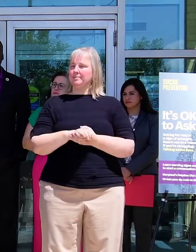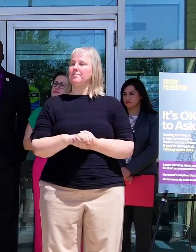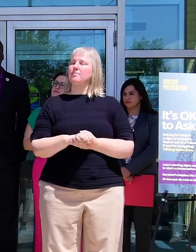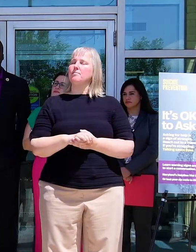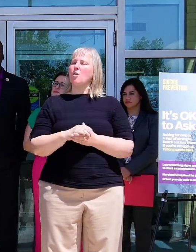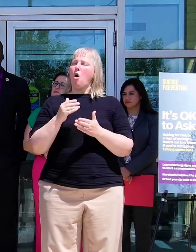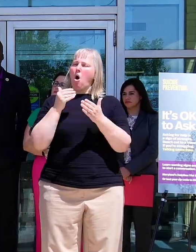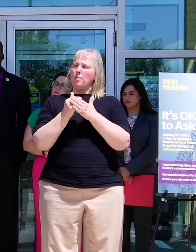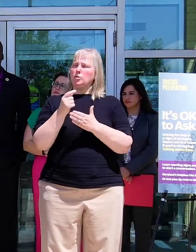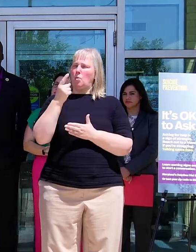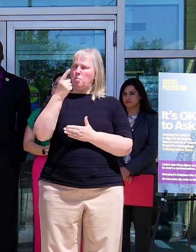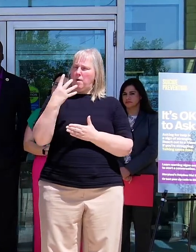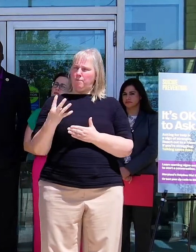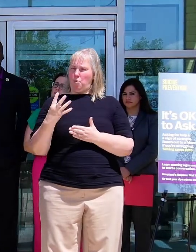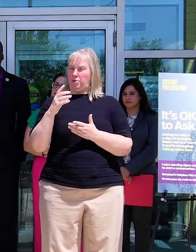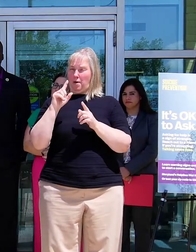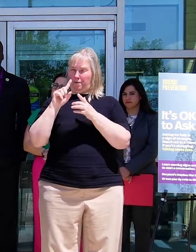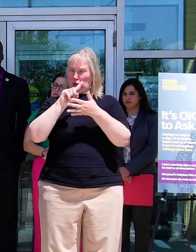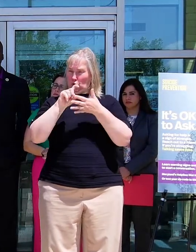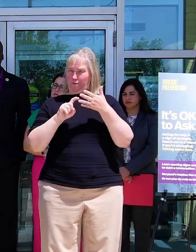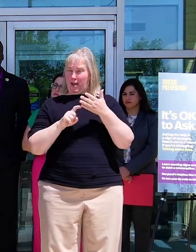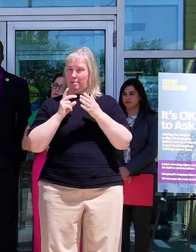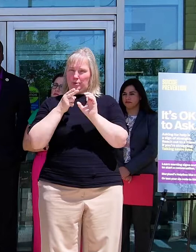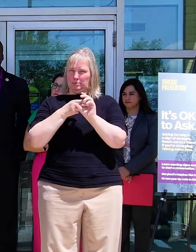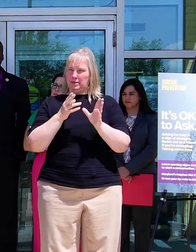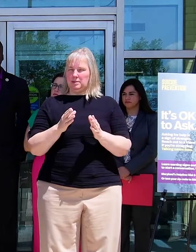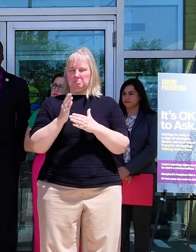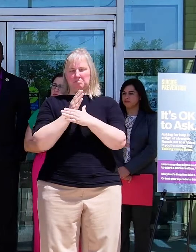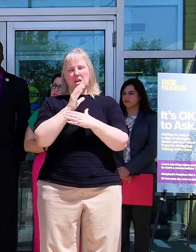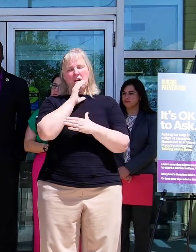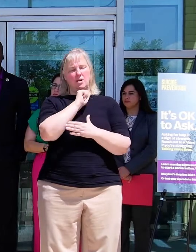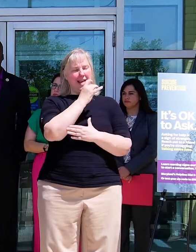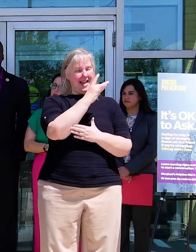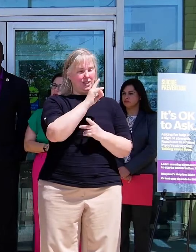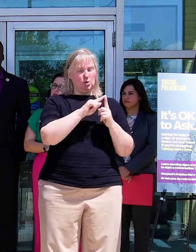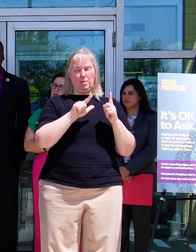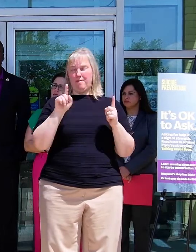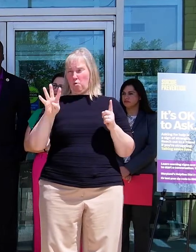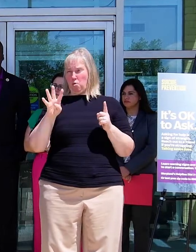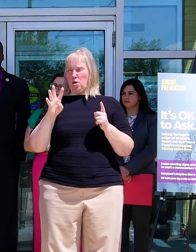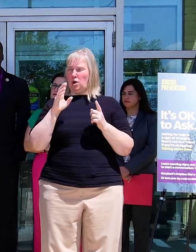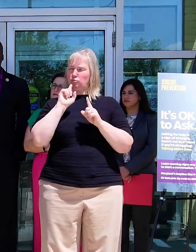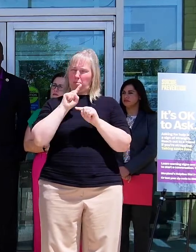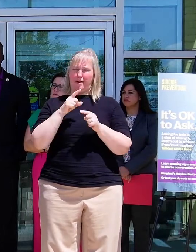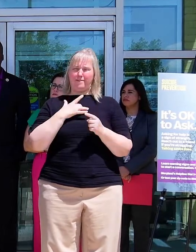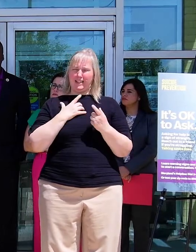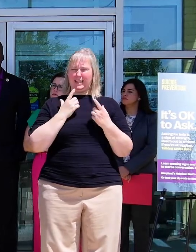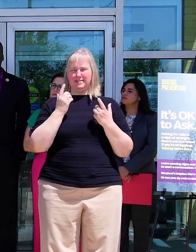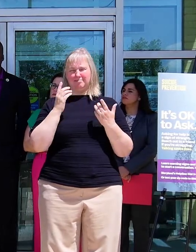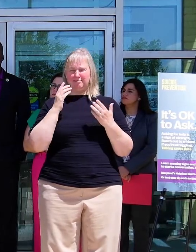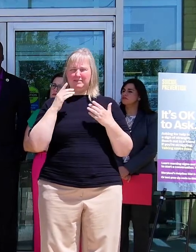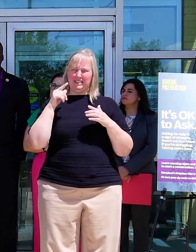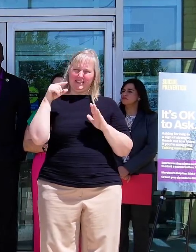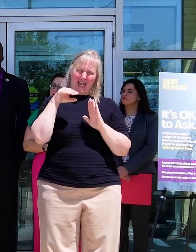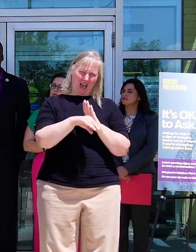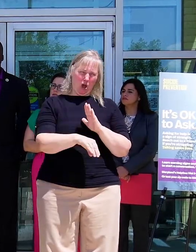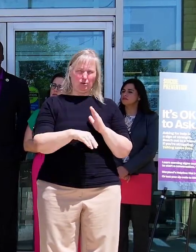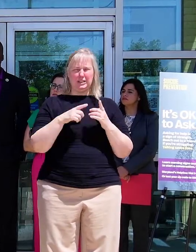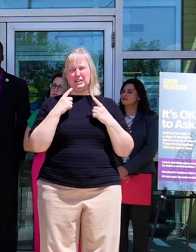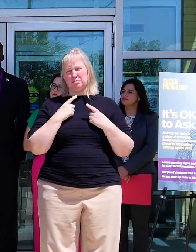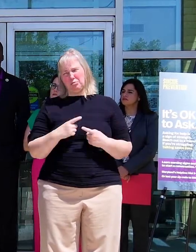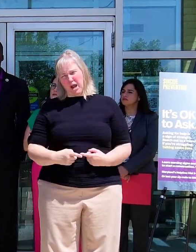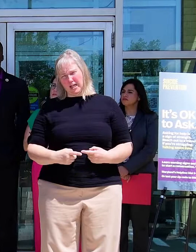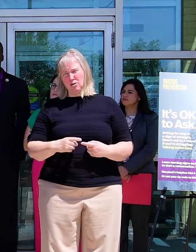Nearly a quarter of survey participants aged 18 to 24 reported feeling down, depressed,